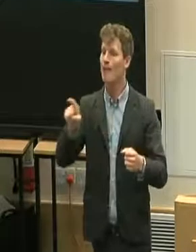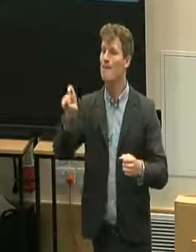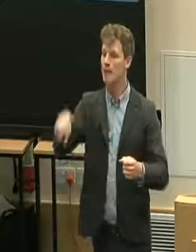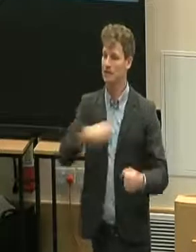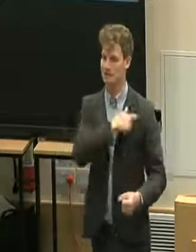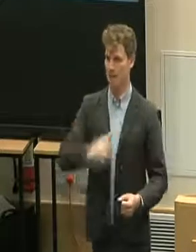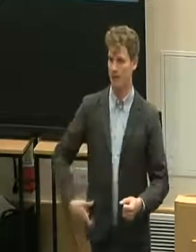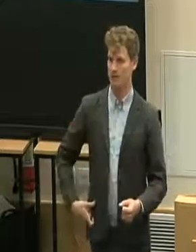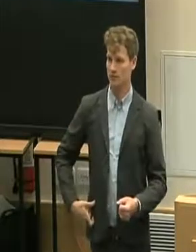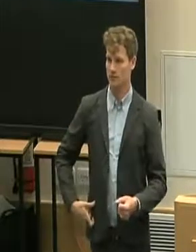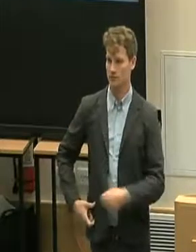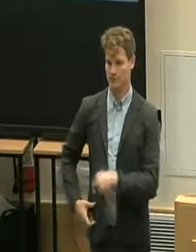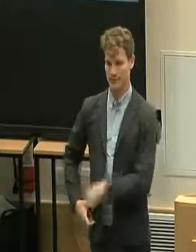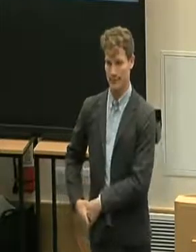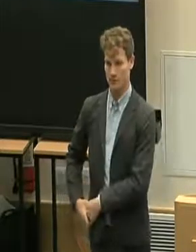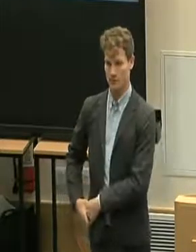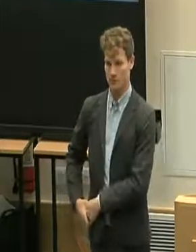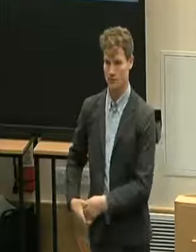Is it a violation